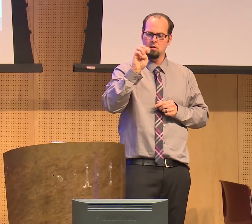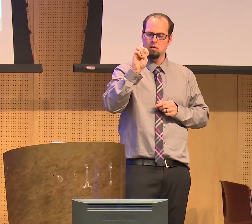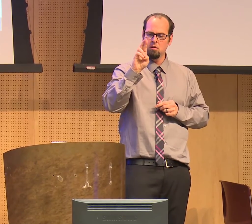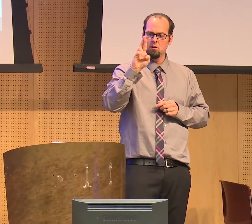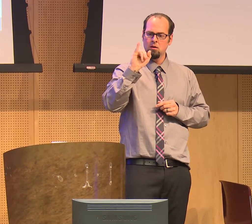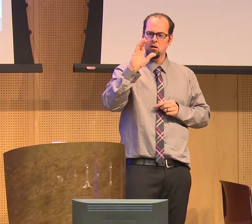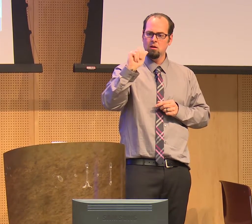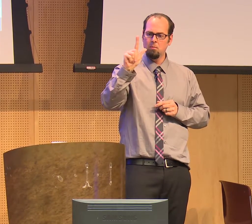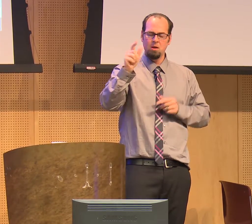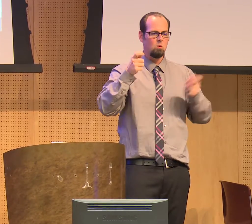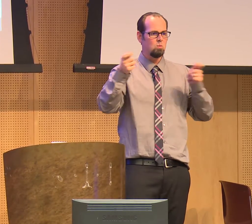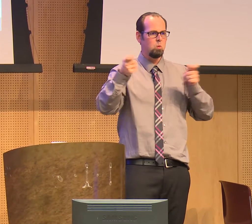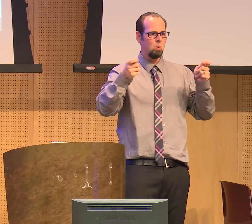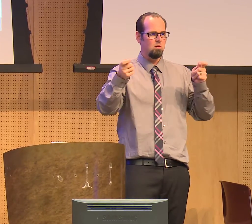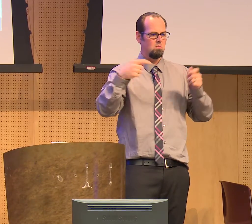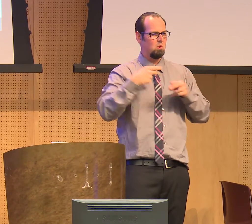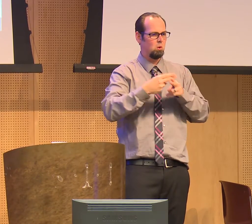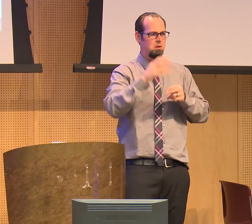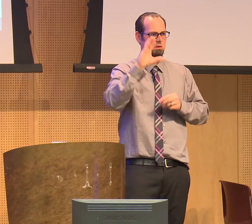computer numerical control machines,